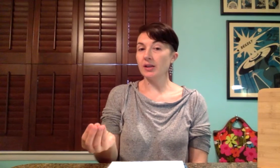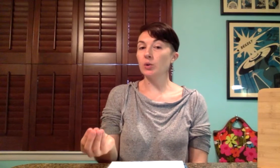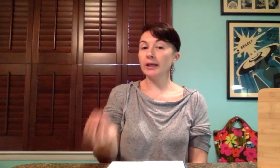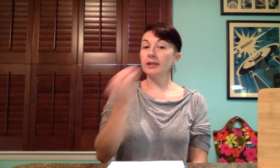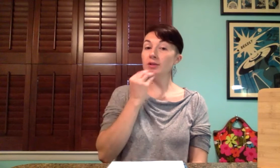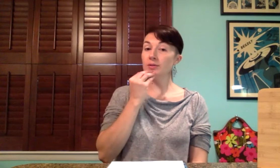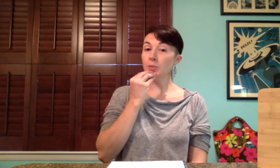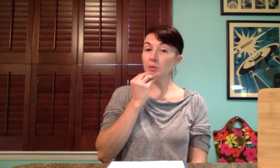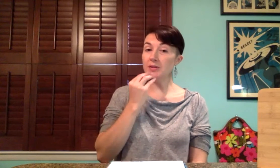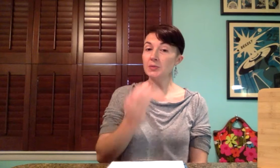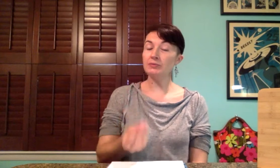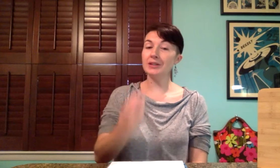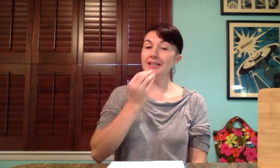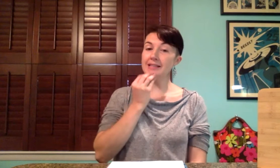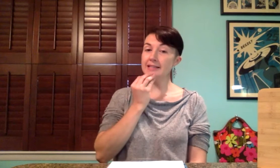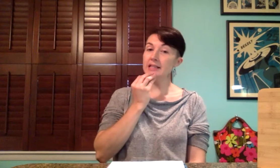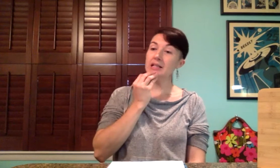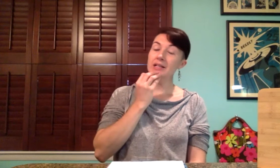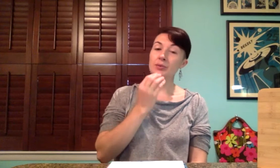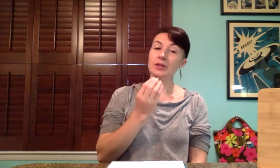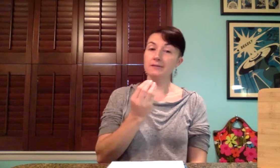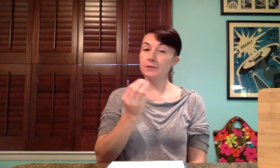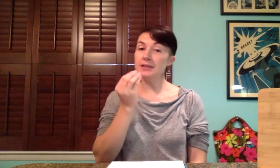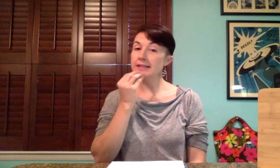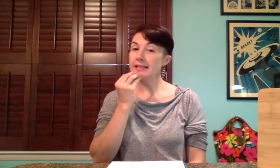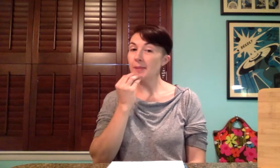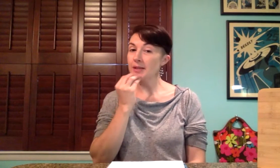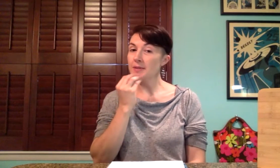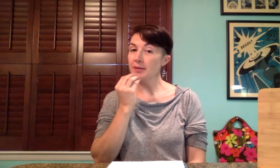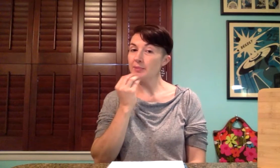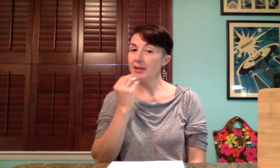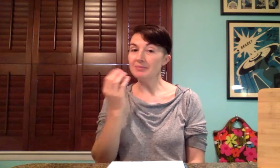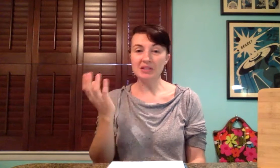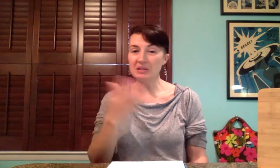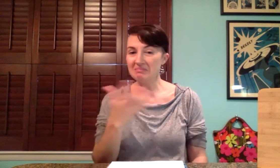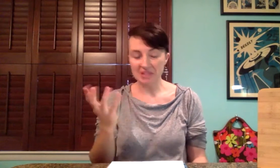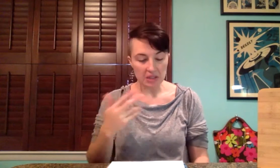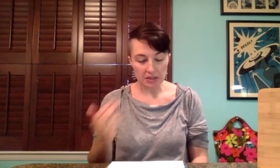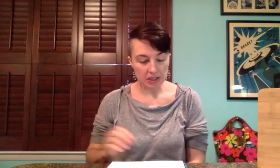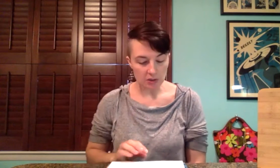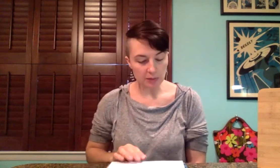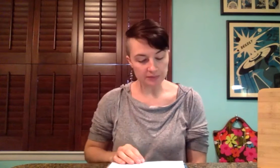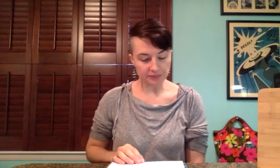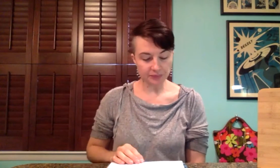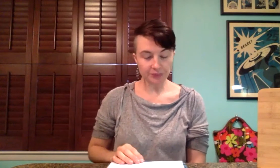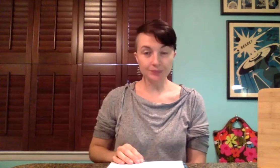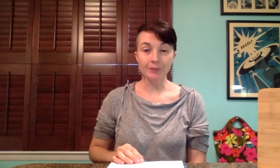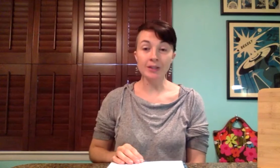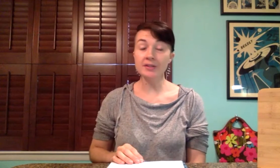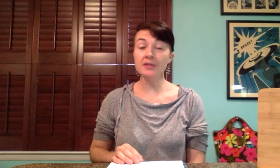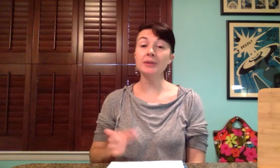quick movement for eat, whereas food is a tap, tap, tap. But, they're interchangeable. Here's another one.